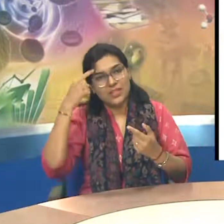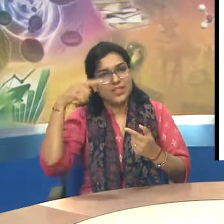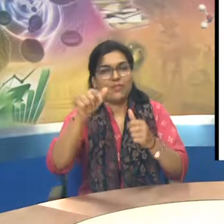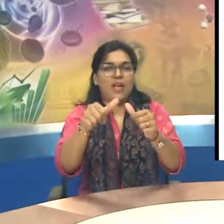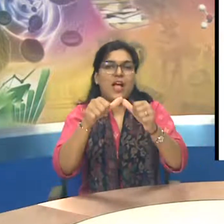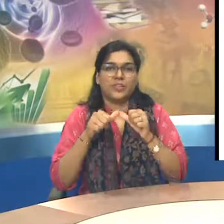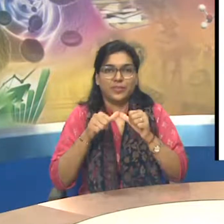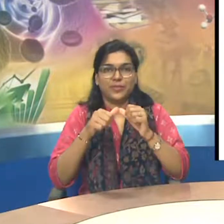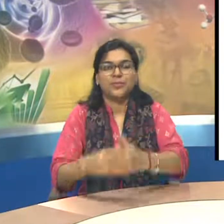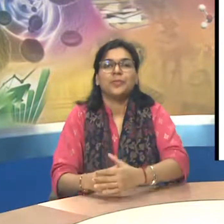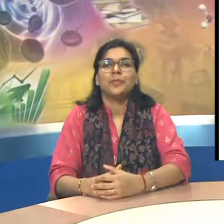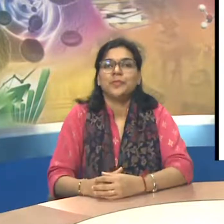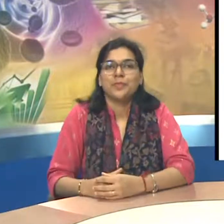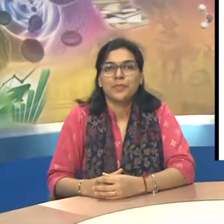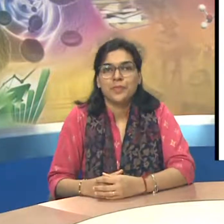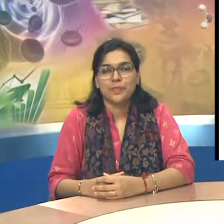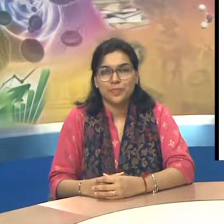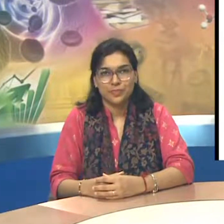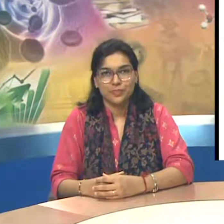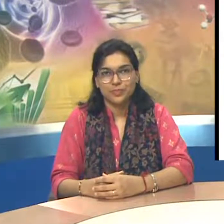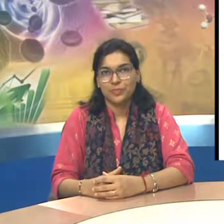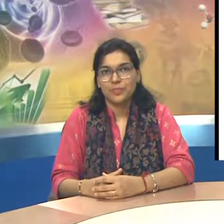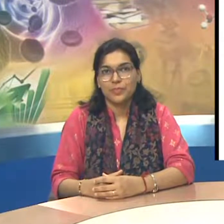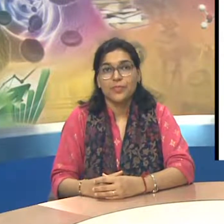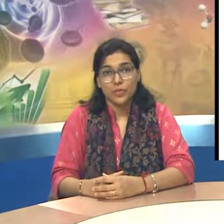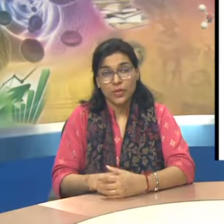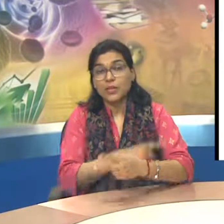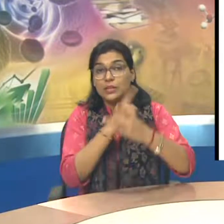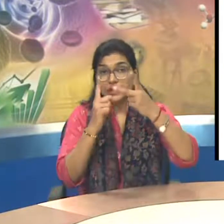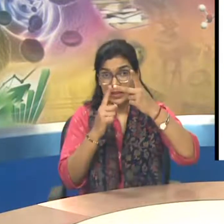telex, telegram, pager.